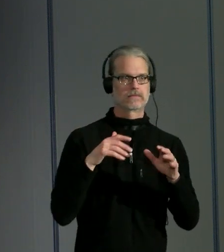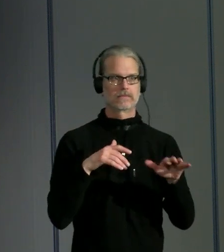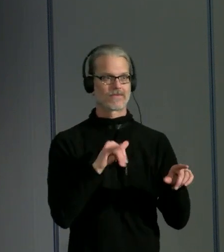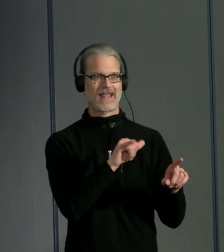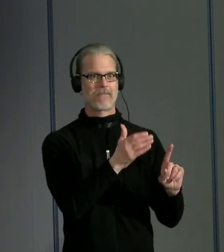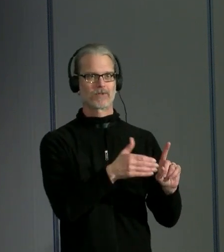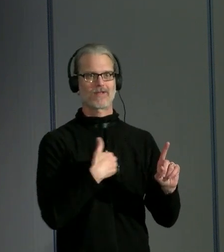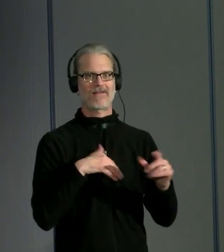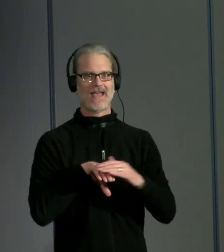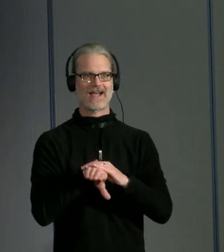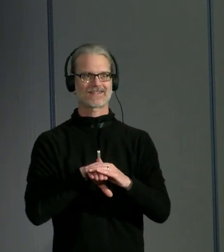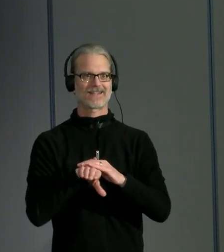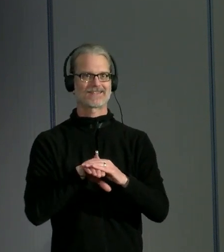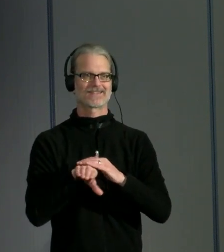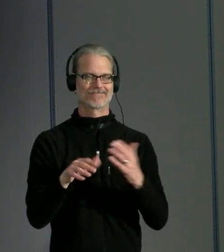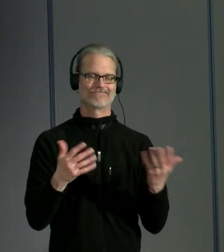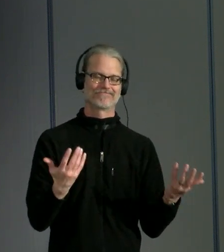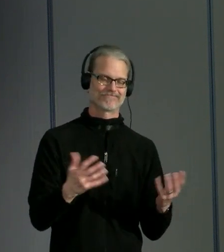session.